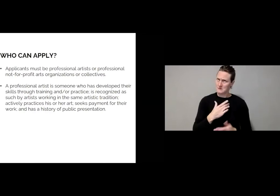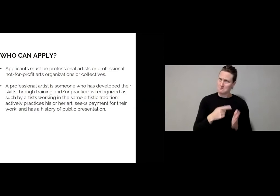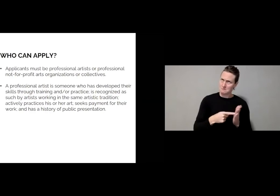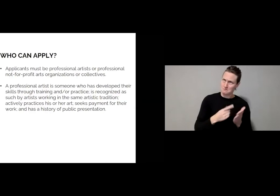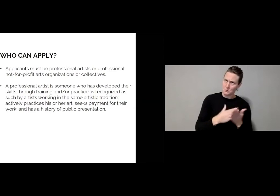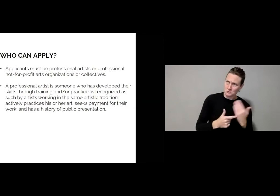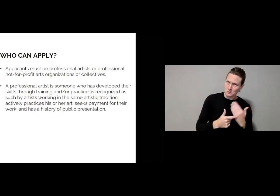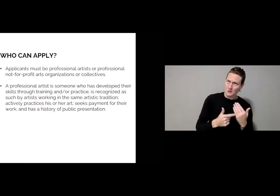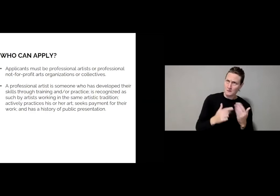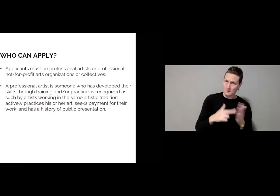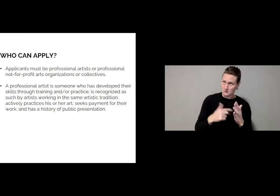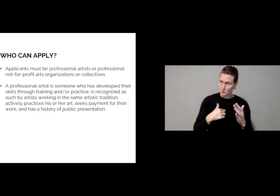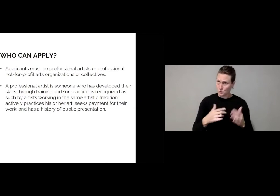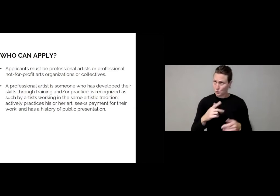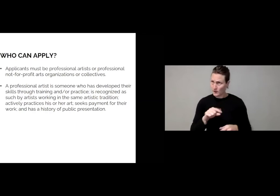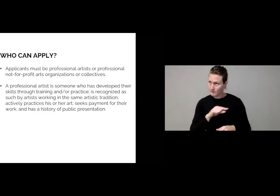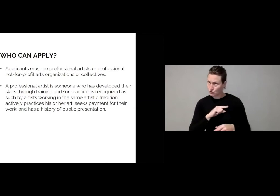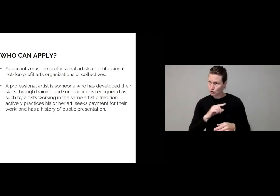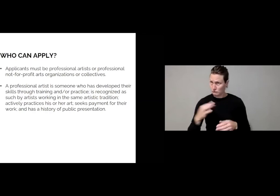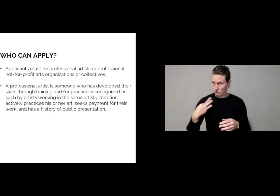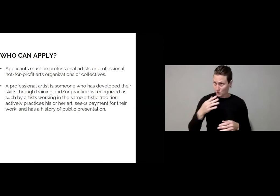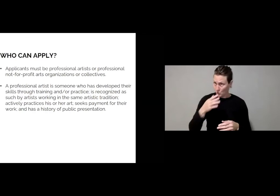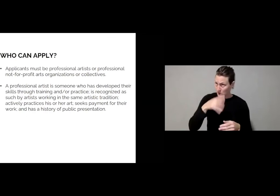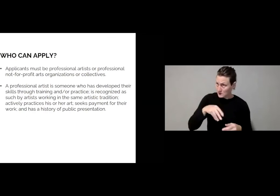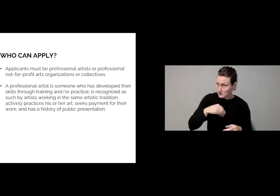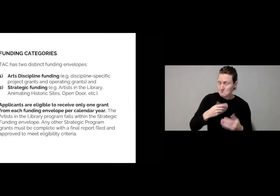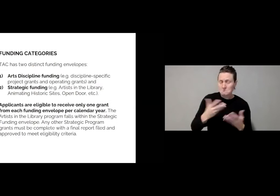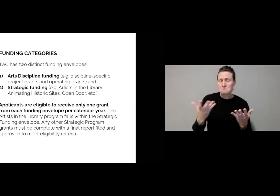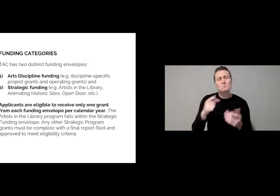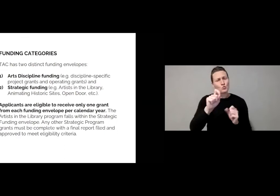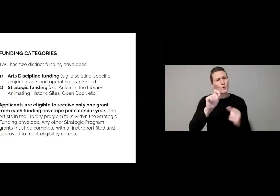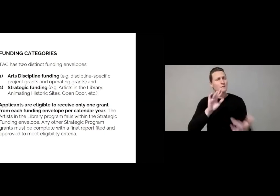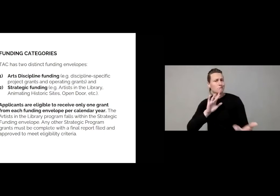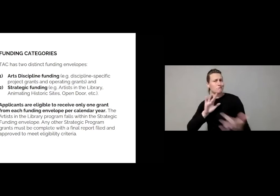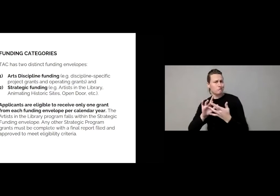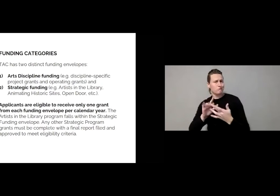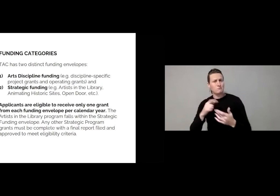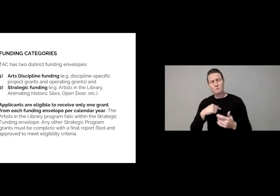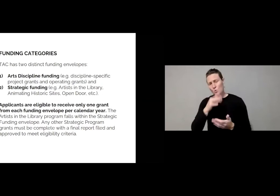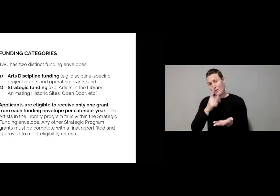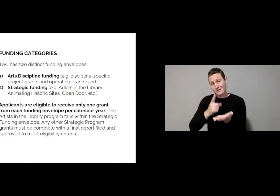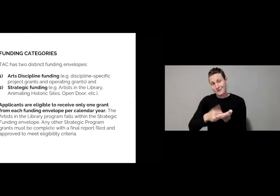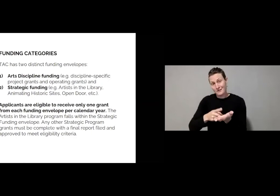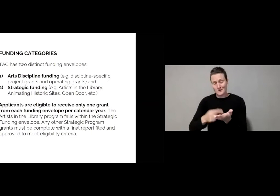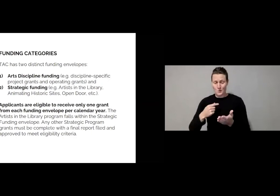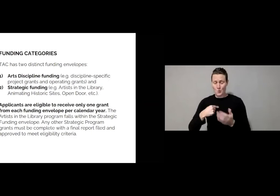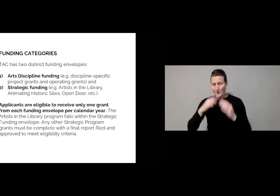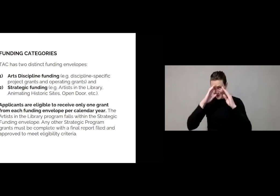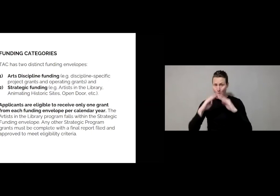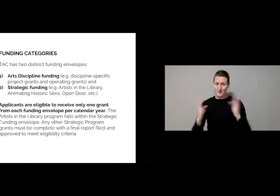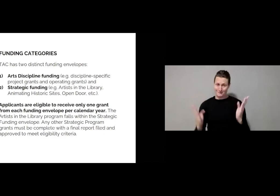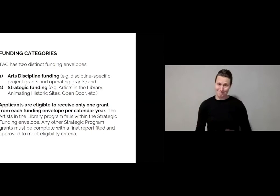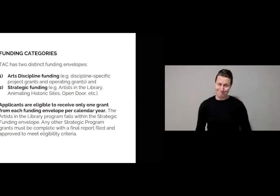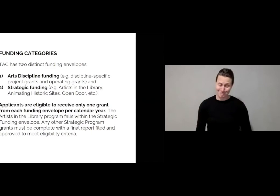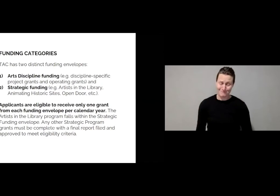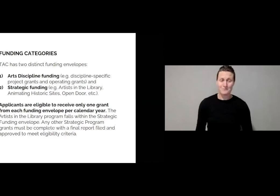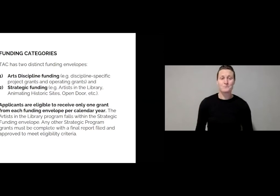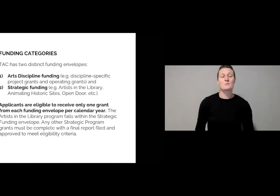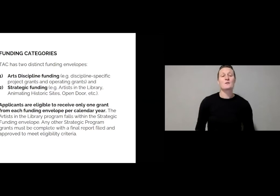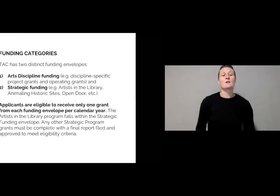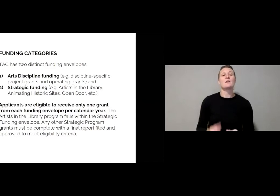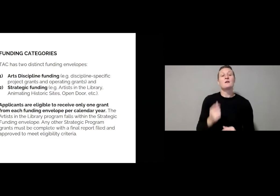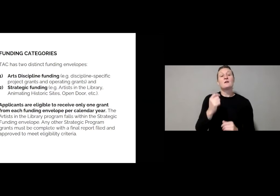just let me know and we can talk about it, but we're very open. The funding categories at the Toronto